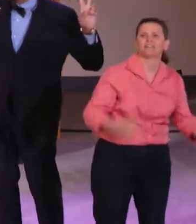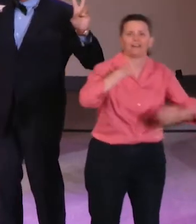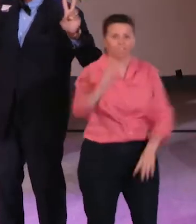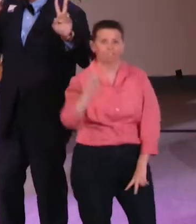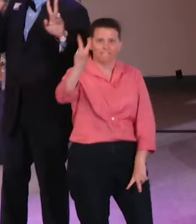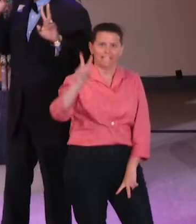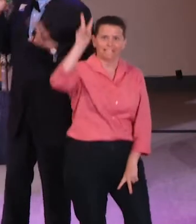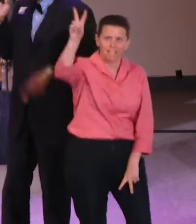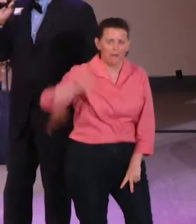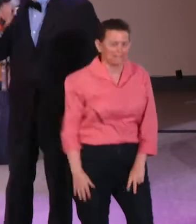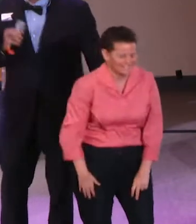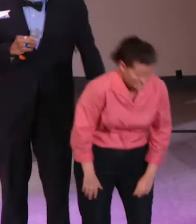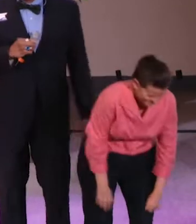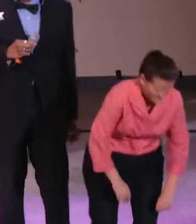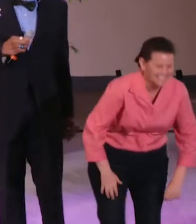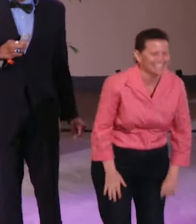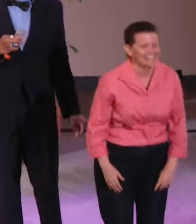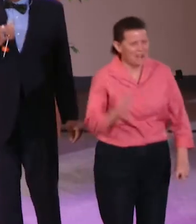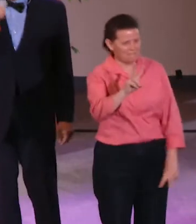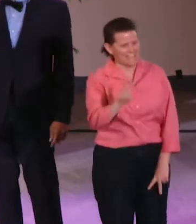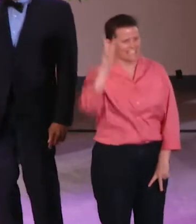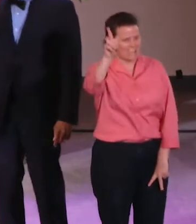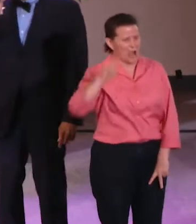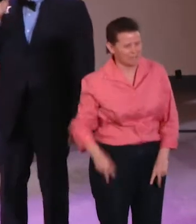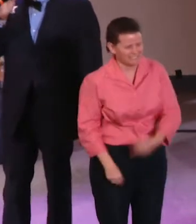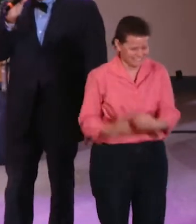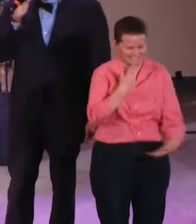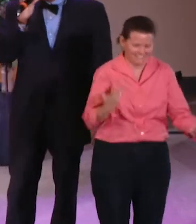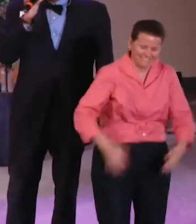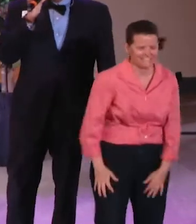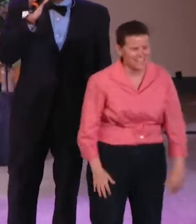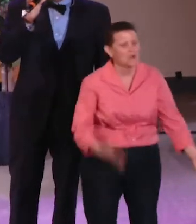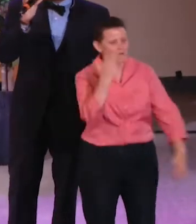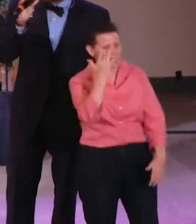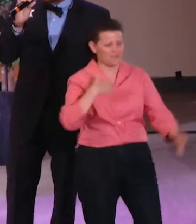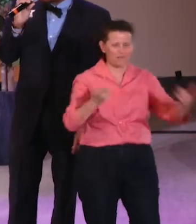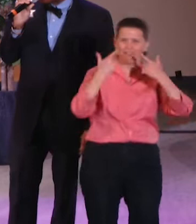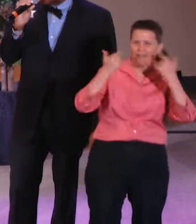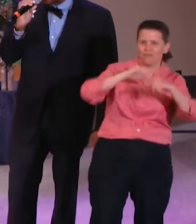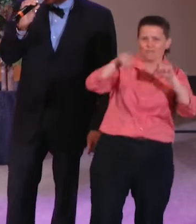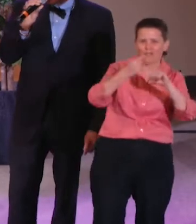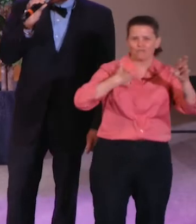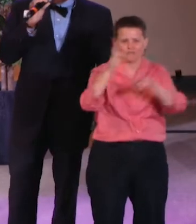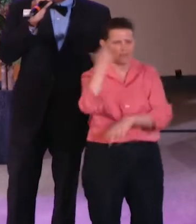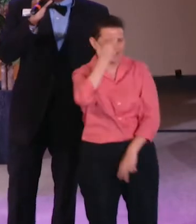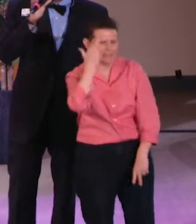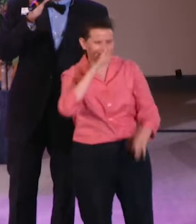Hey. I got that. Visa. Everybody's asking, why you always laughing when there is no reason